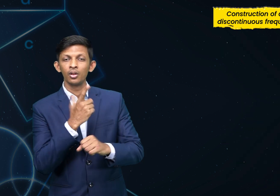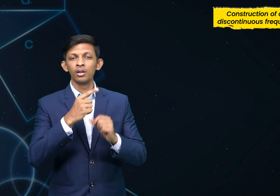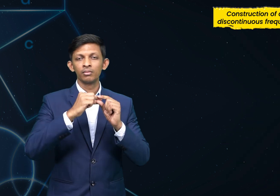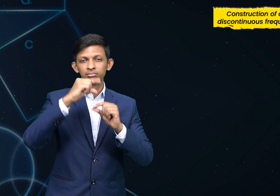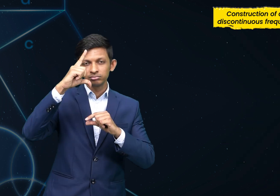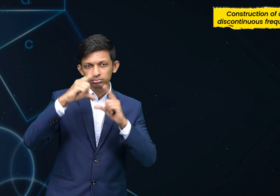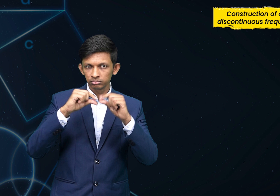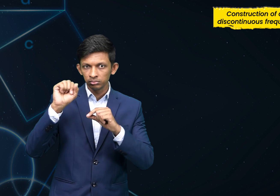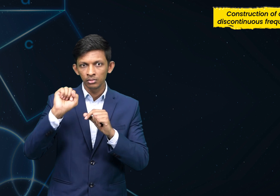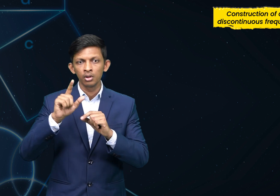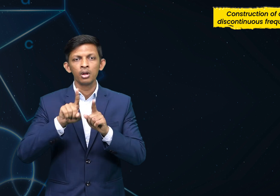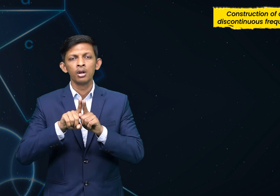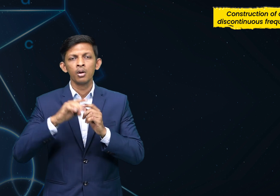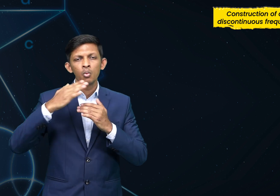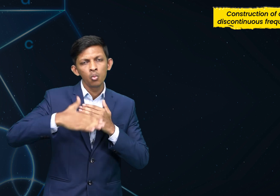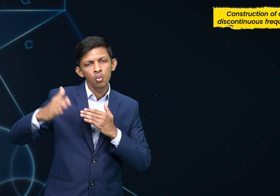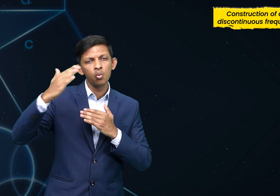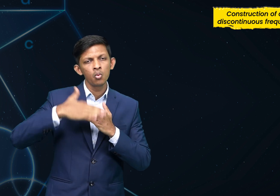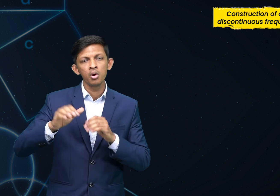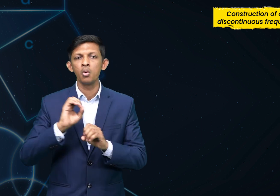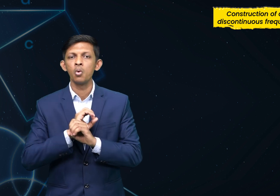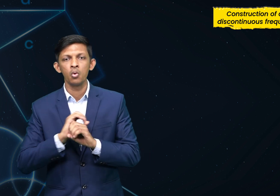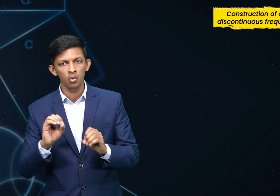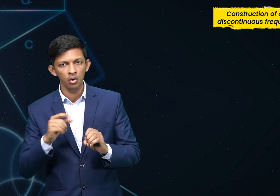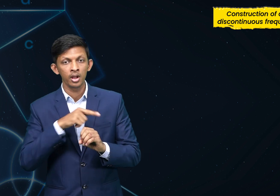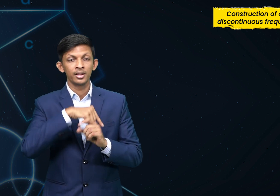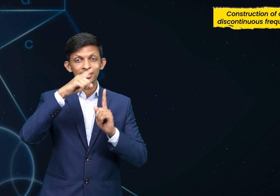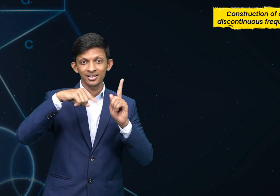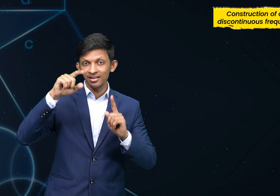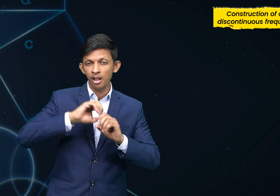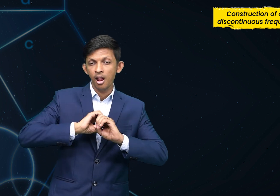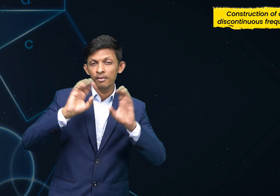Construction of histogram for discontinuous frequency distribution.